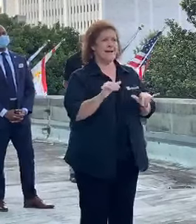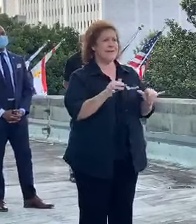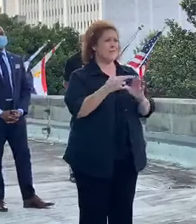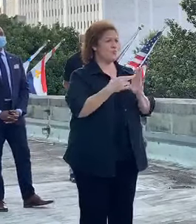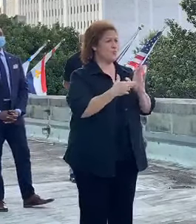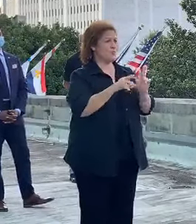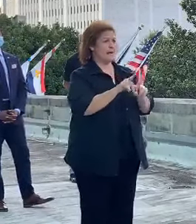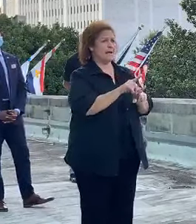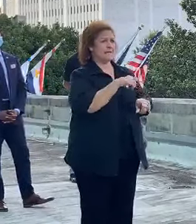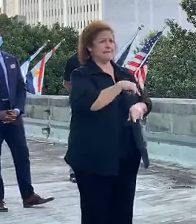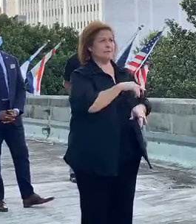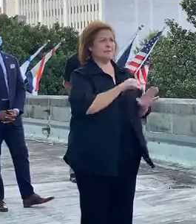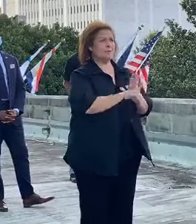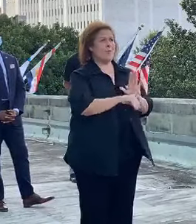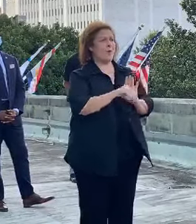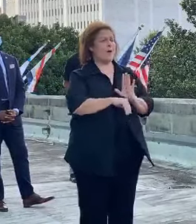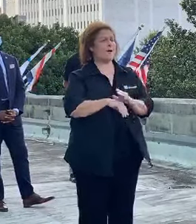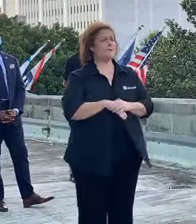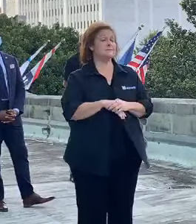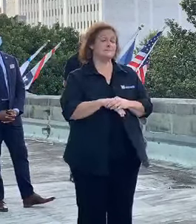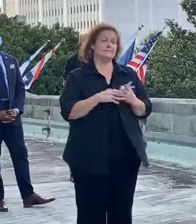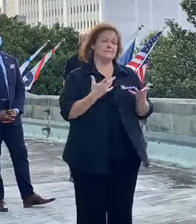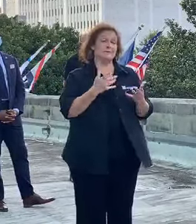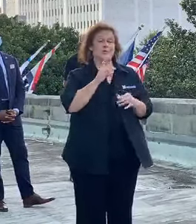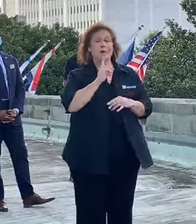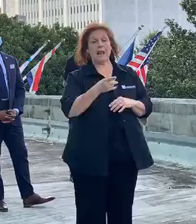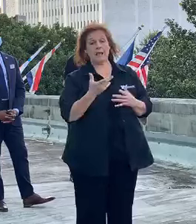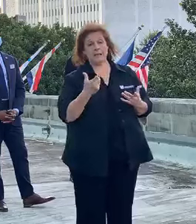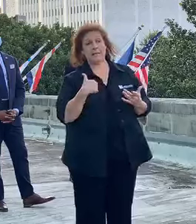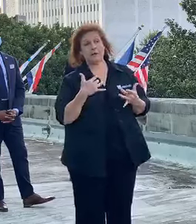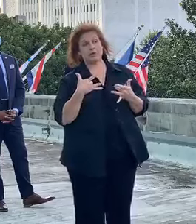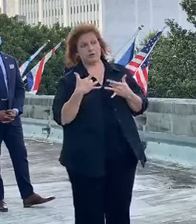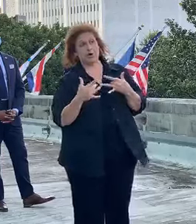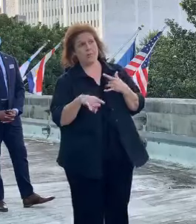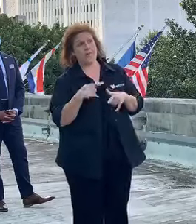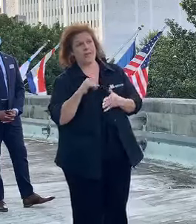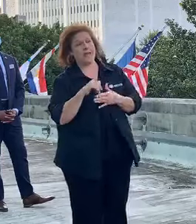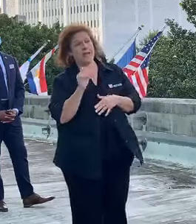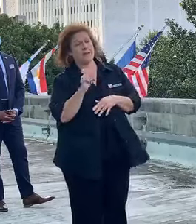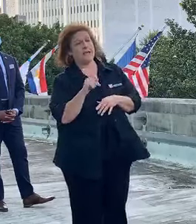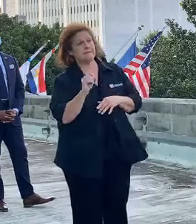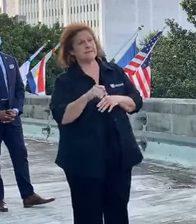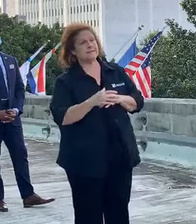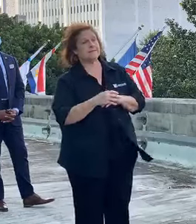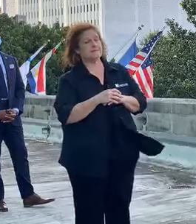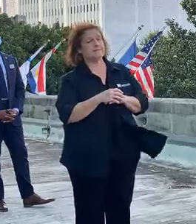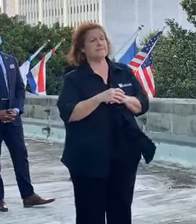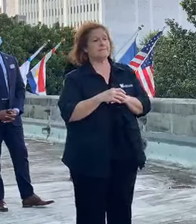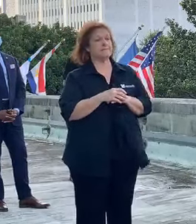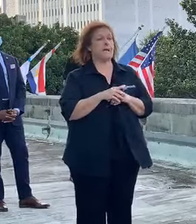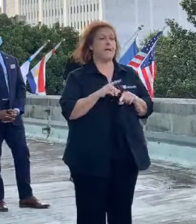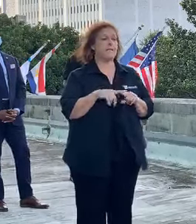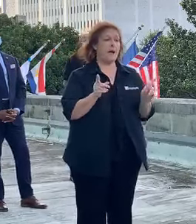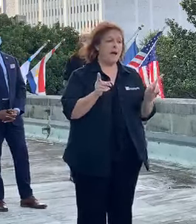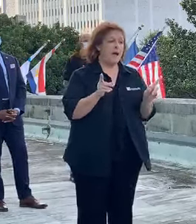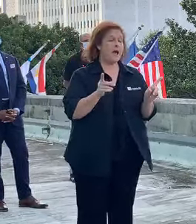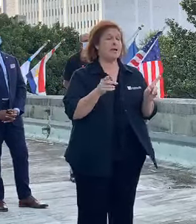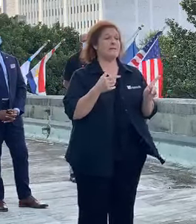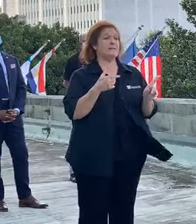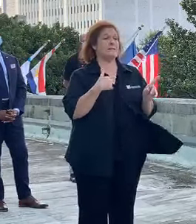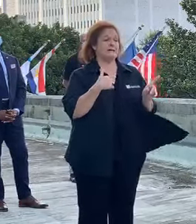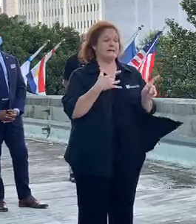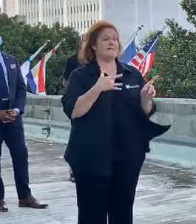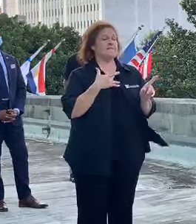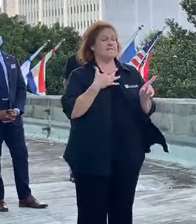the city? Well, to be honest, I'm concerned about it, absolutely. But I'm